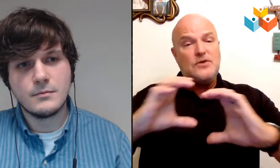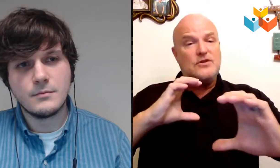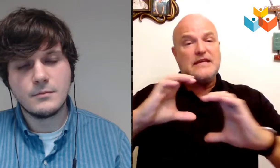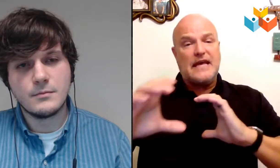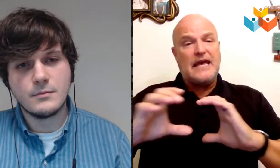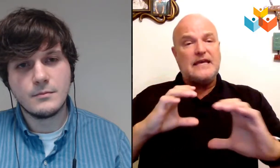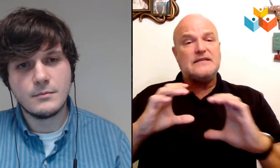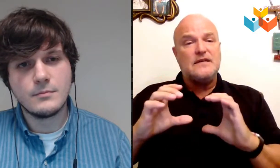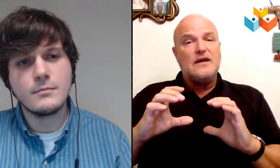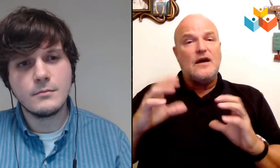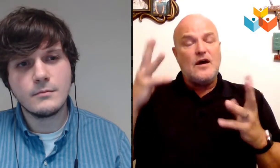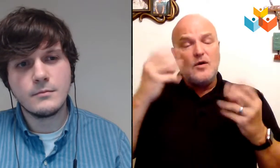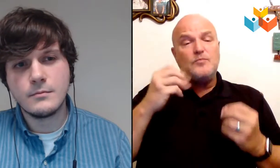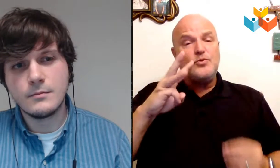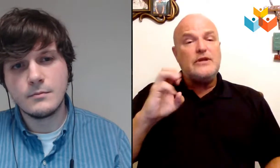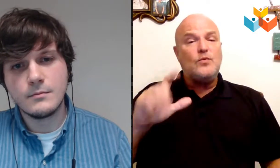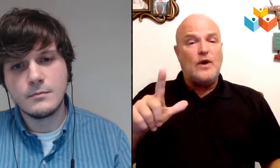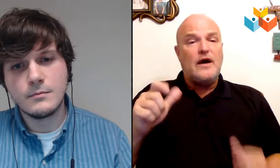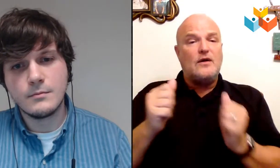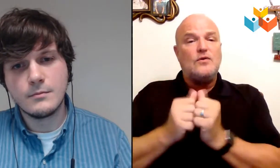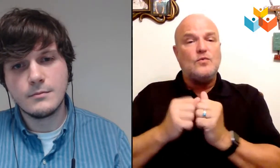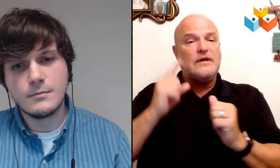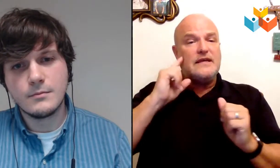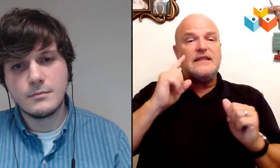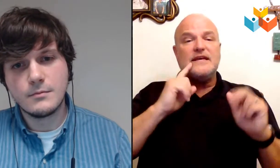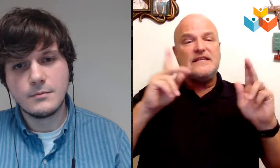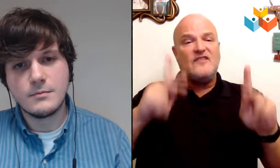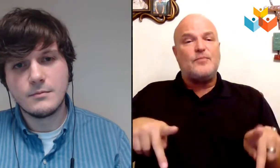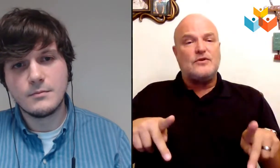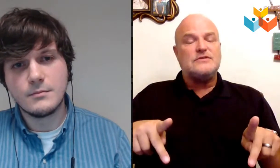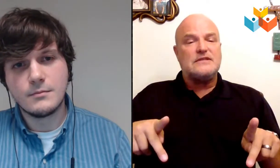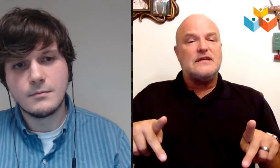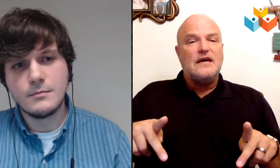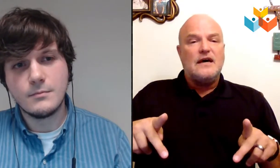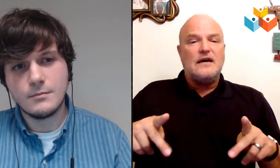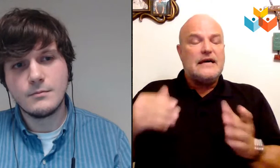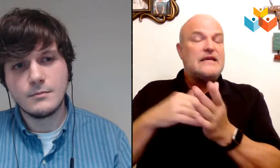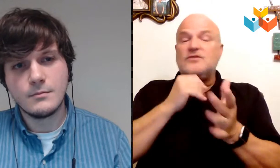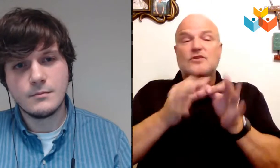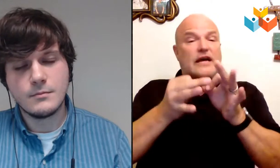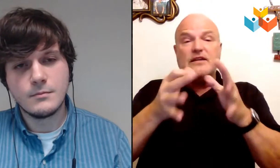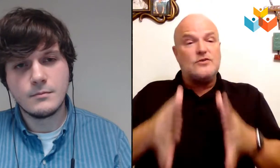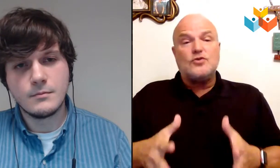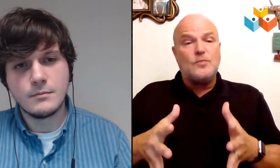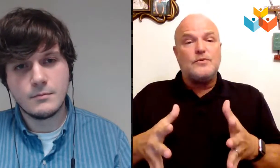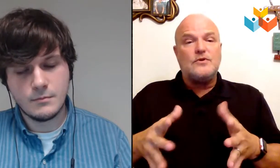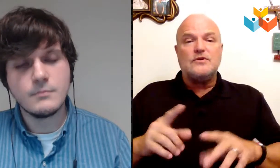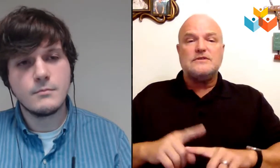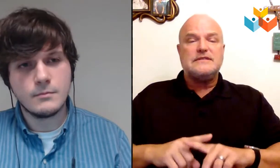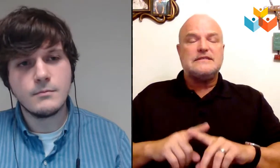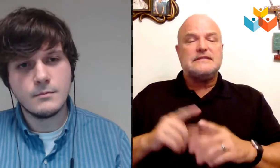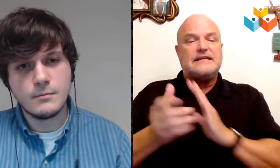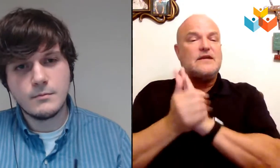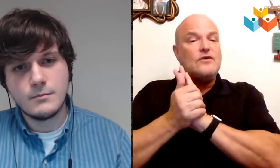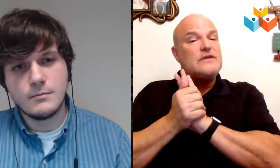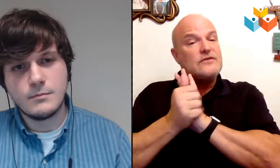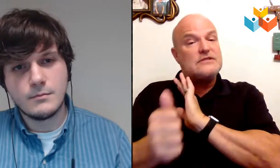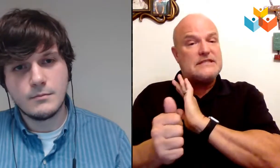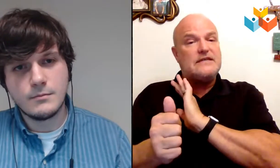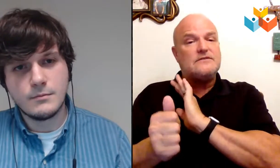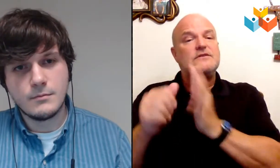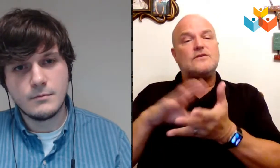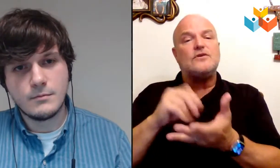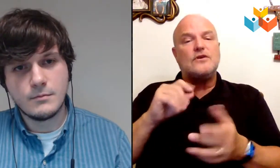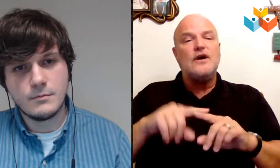can communicate pretty well with a deaf person. Again, you're not an interpreter because that's a whole